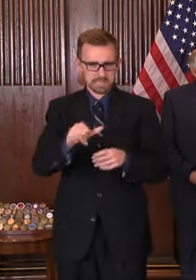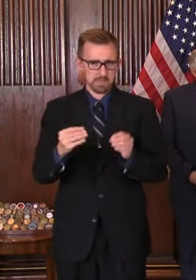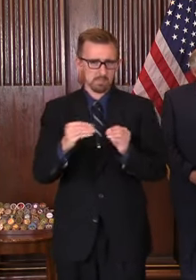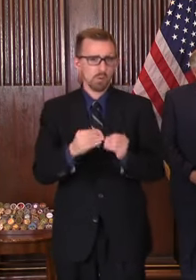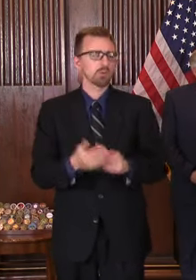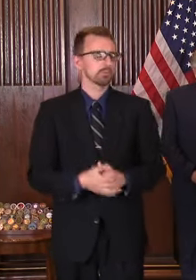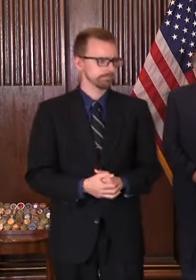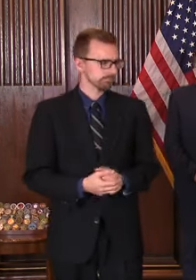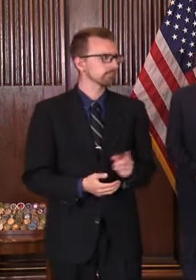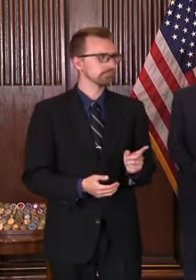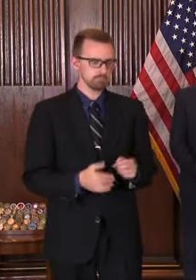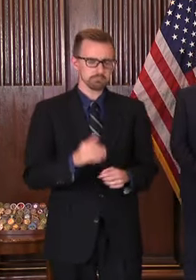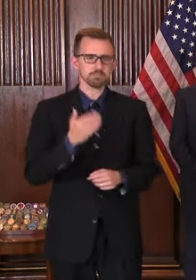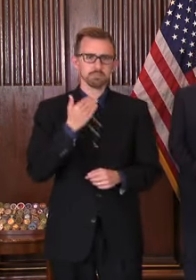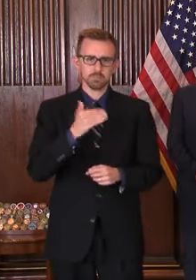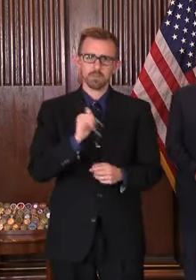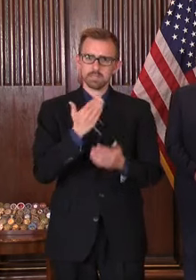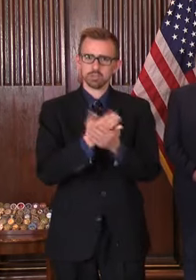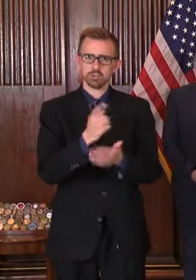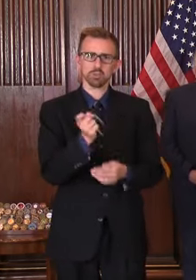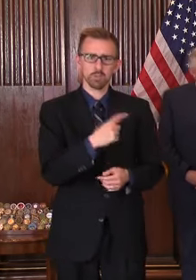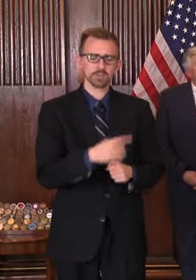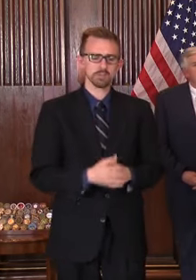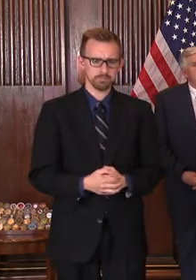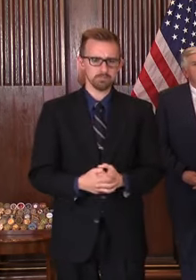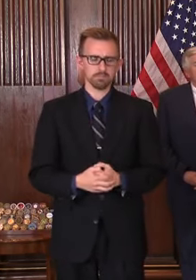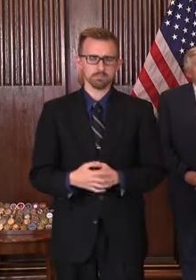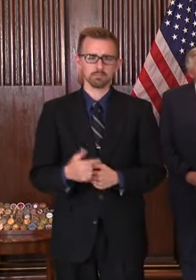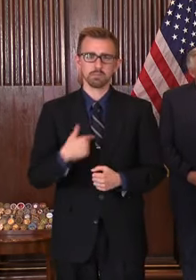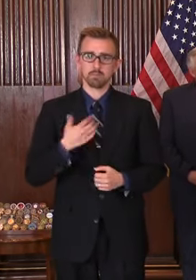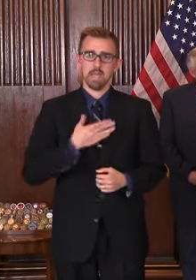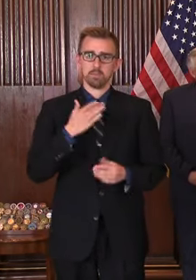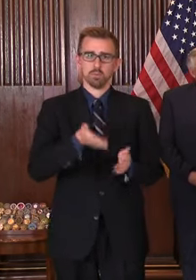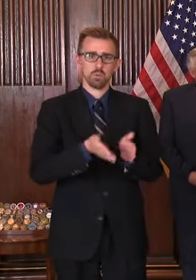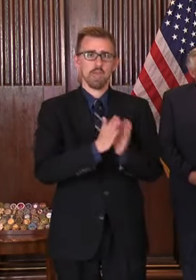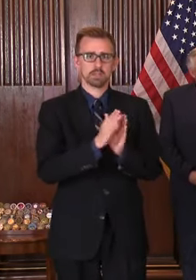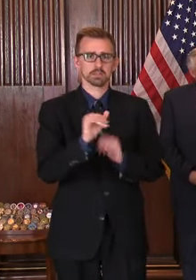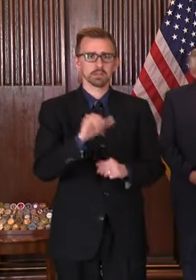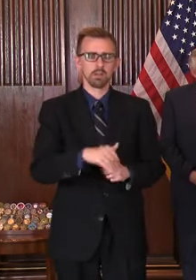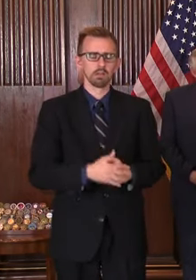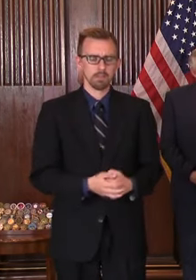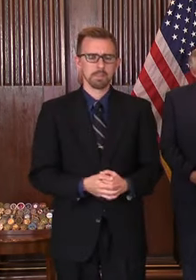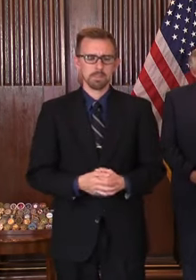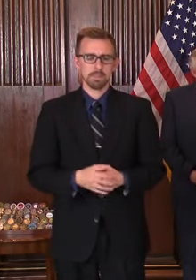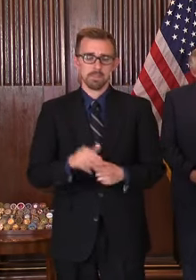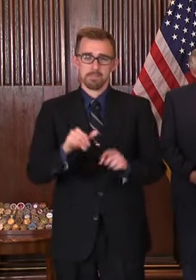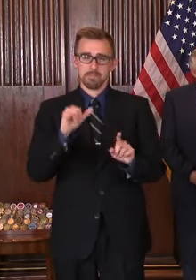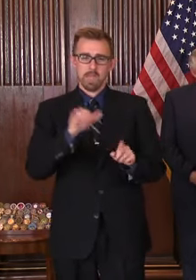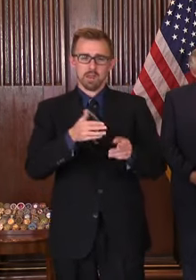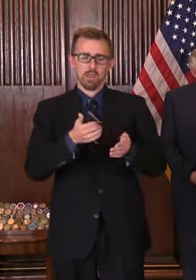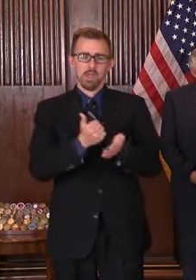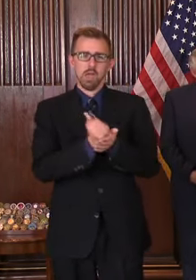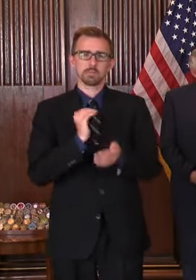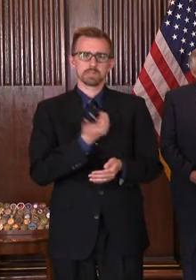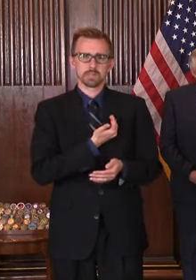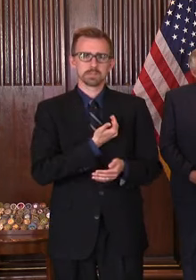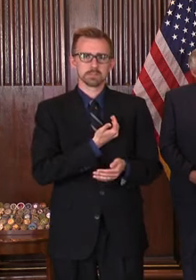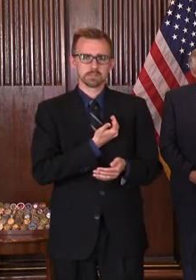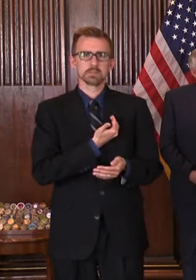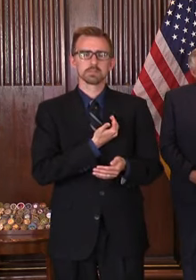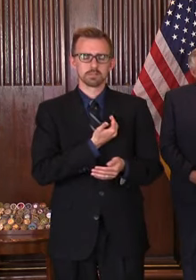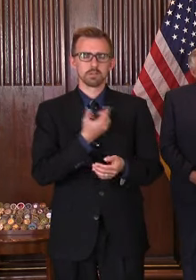Thank you. That is a very good question, and I welcome that question because it helps us